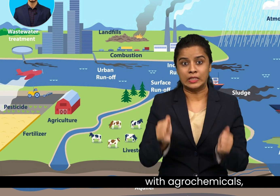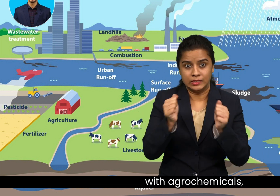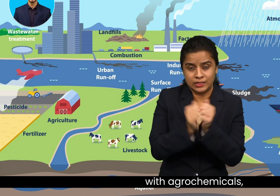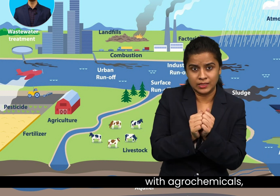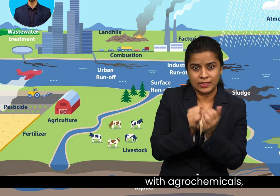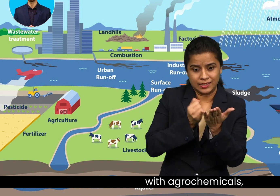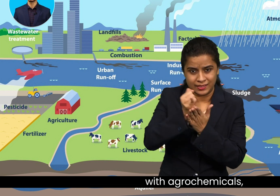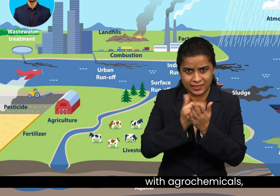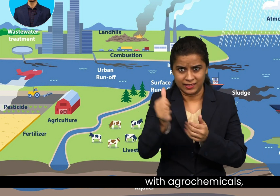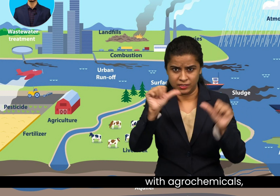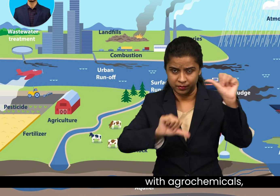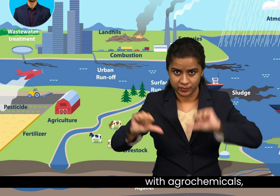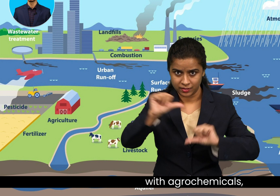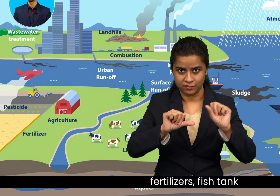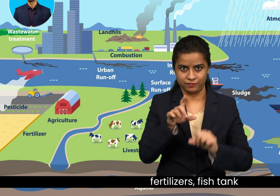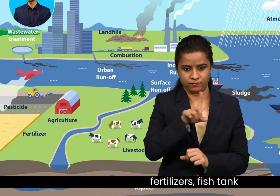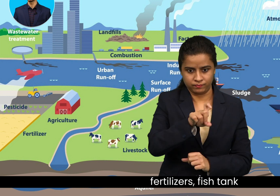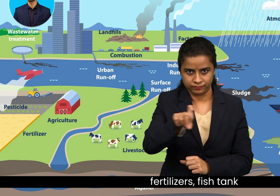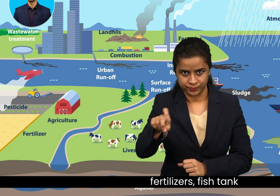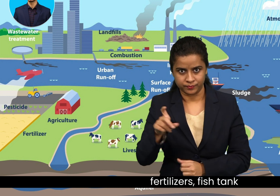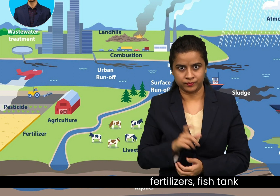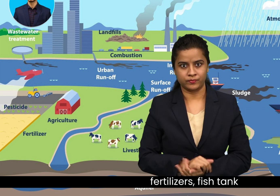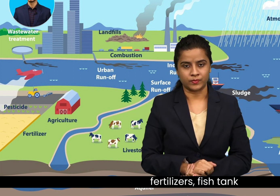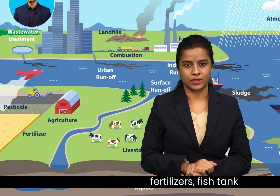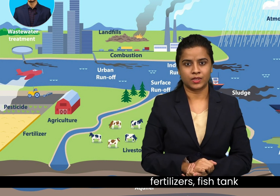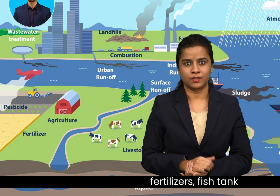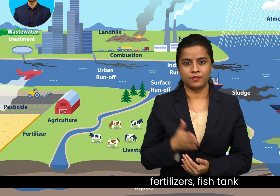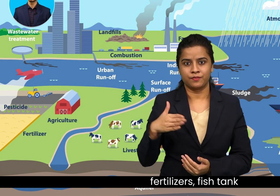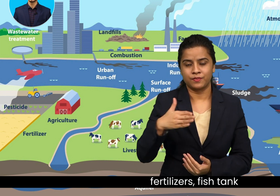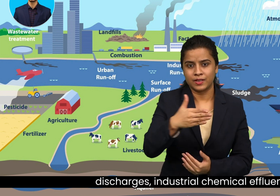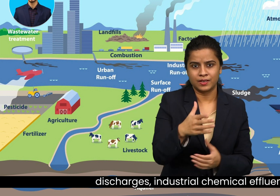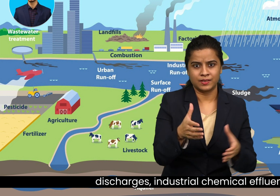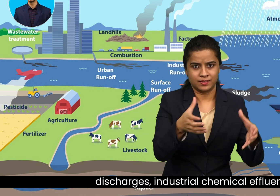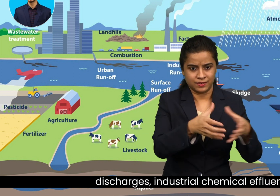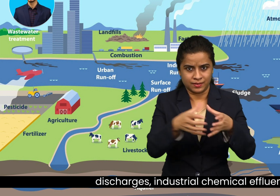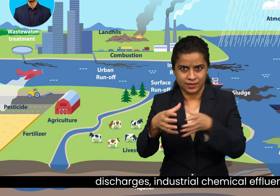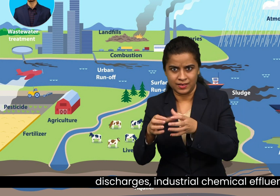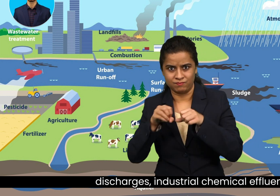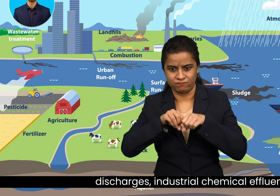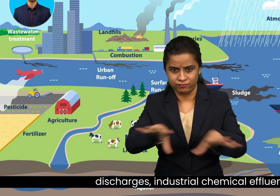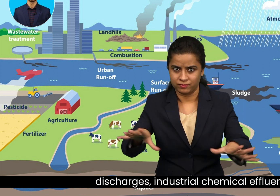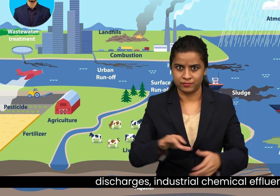with agrochemicals, fertilizers, fish tank discharges,